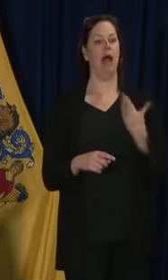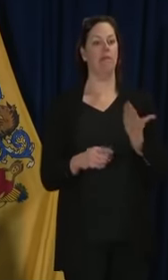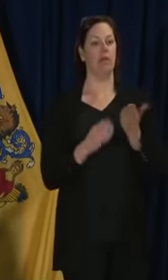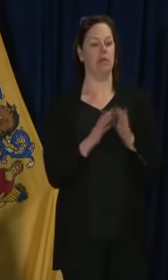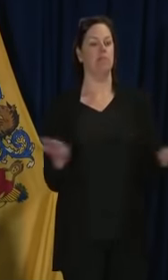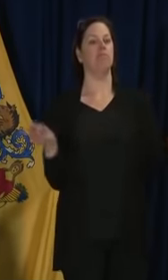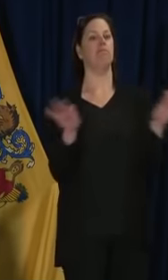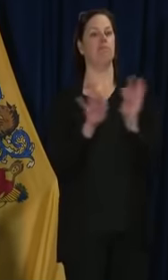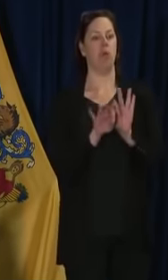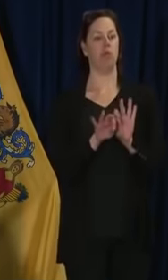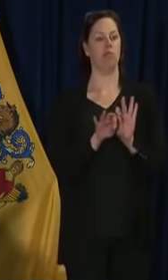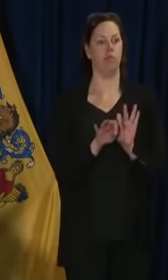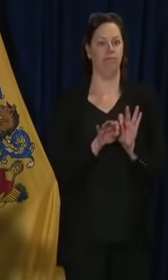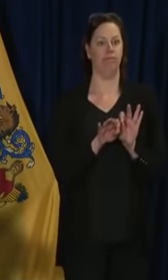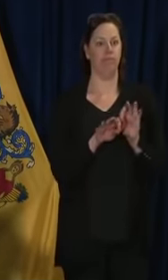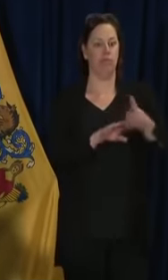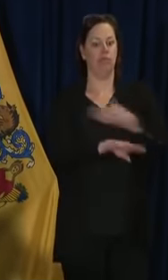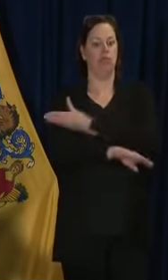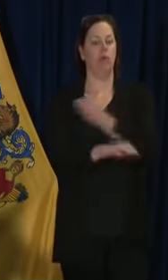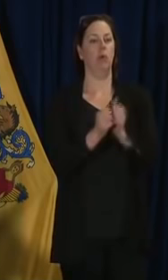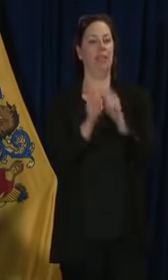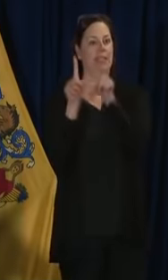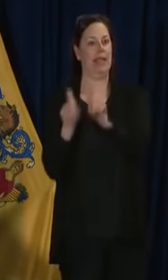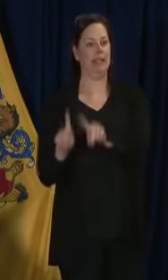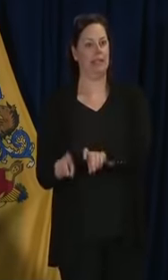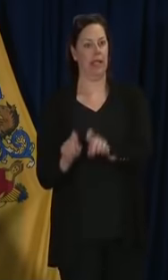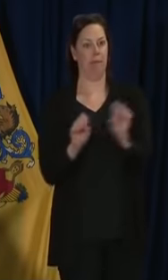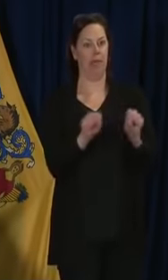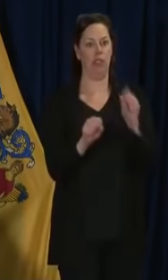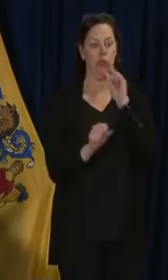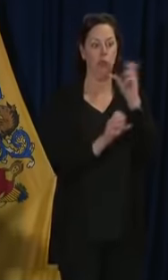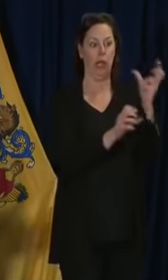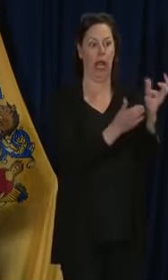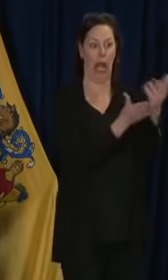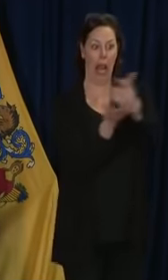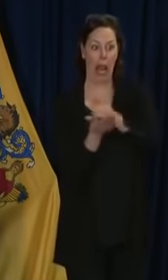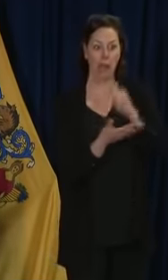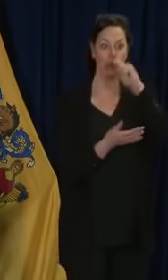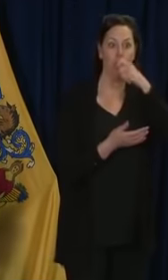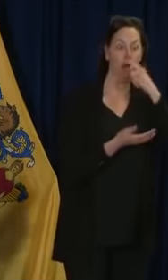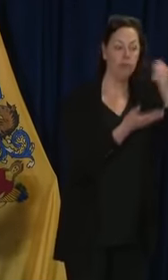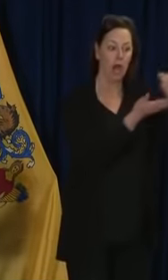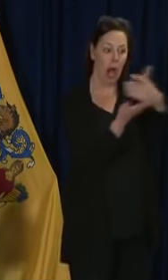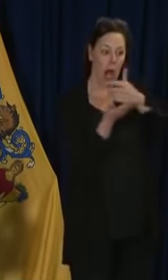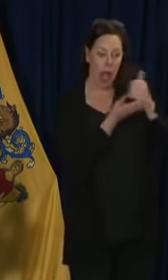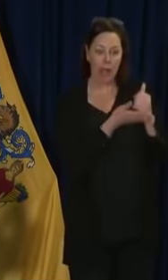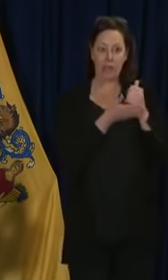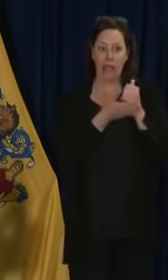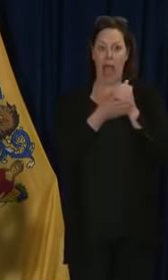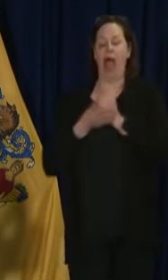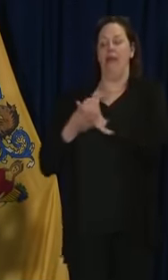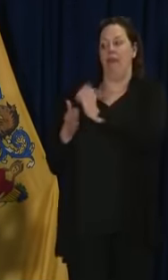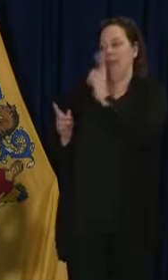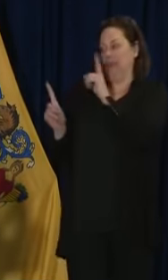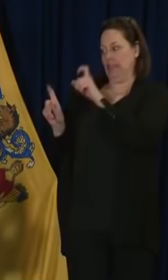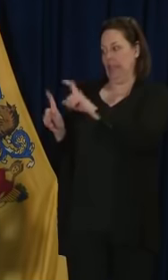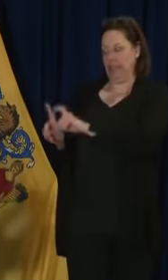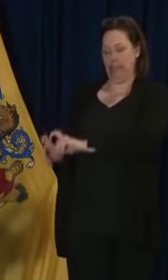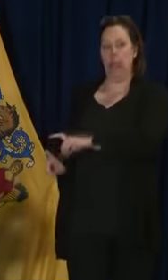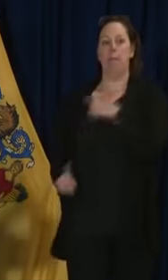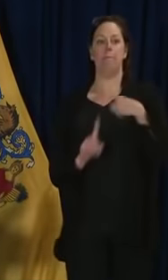in the amount of testing capacity, both the front end intake of specimens as well as the back end, which will overwhelmingly be